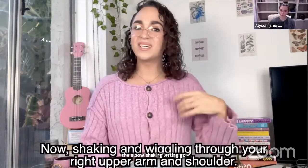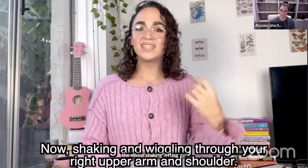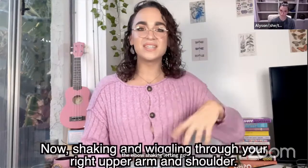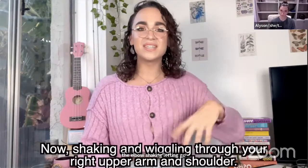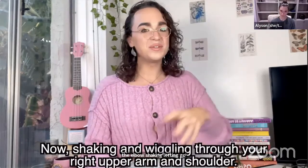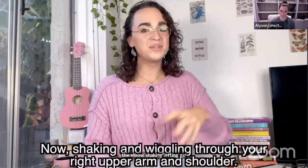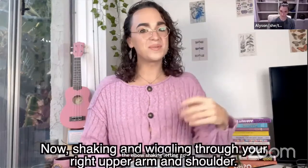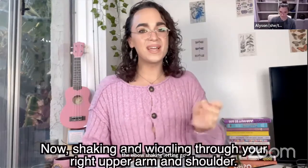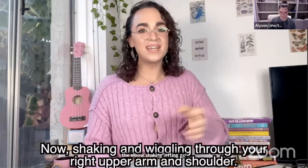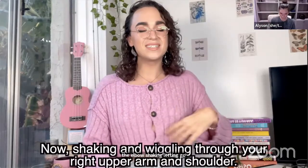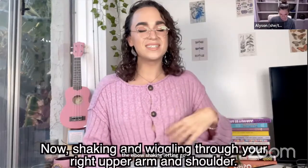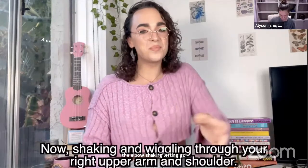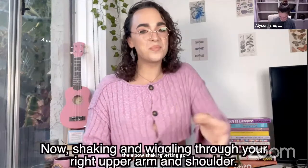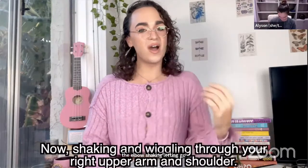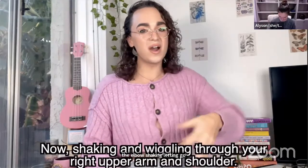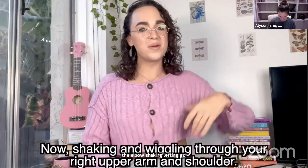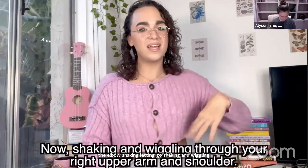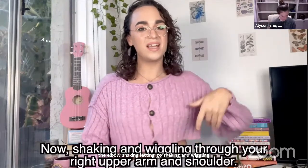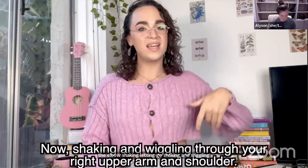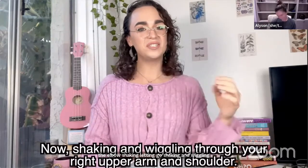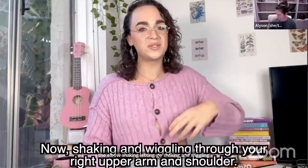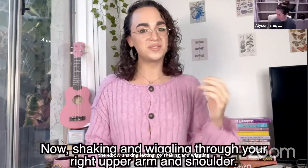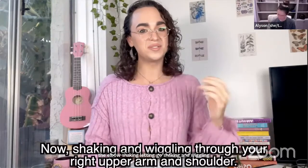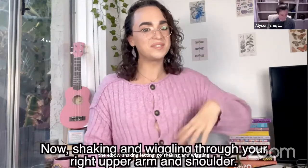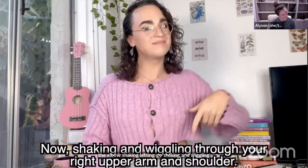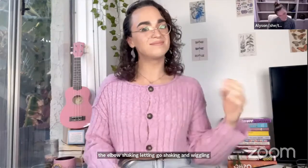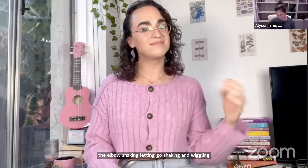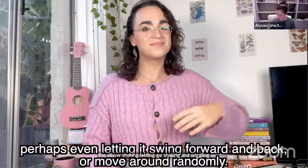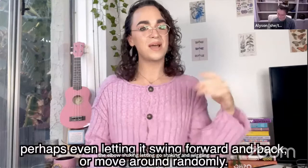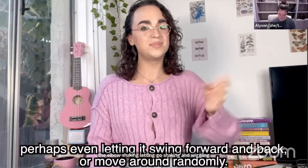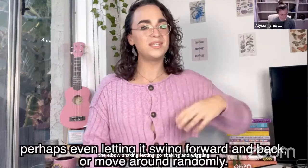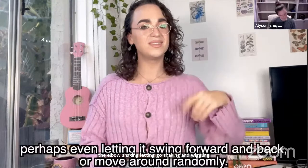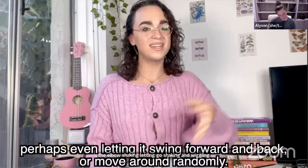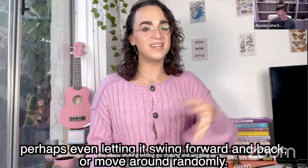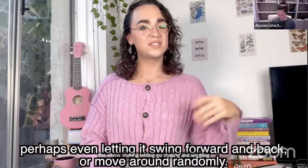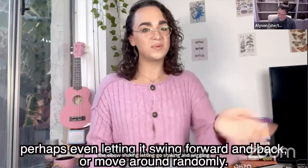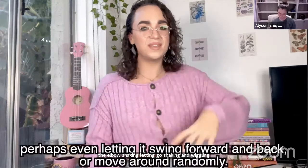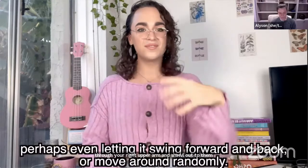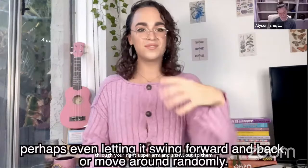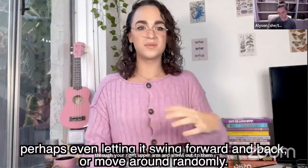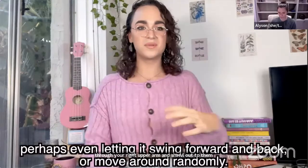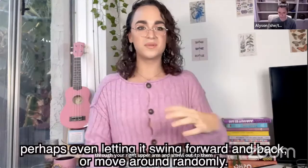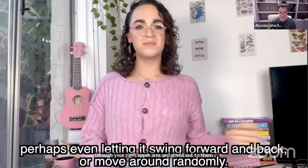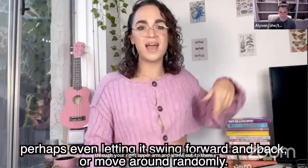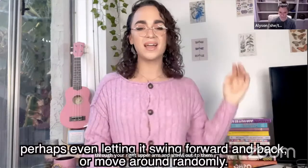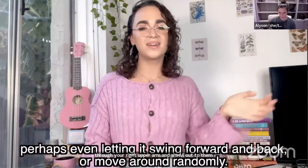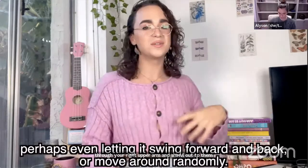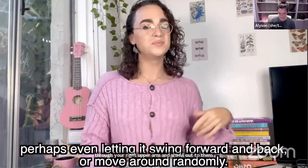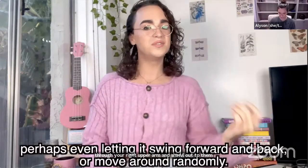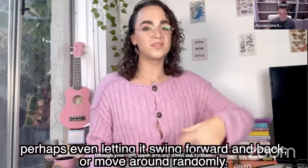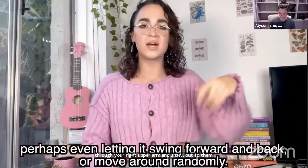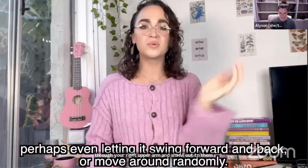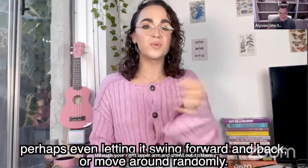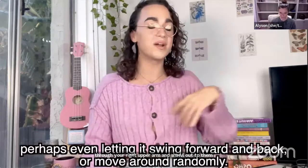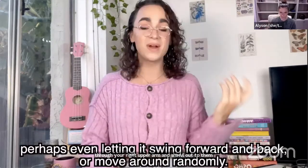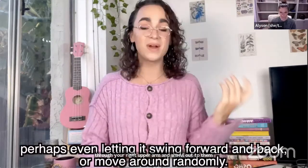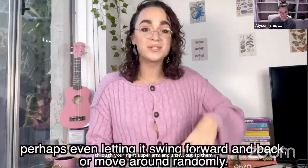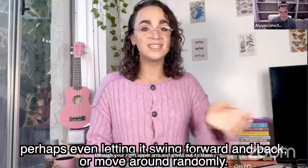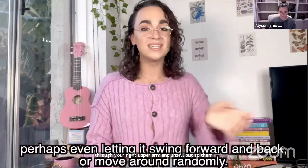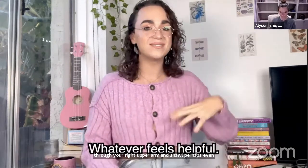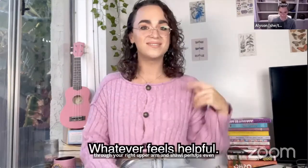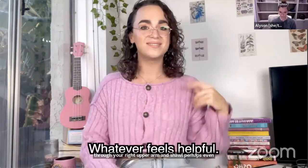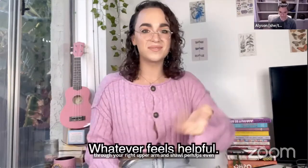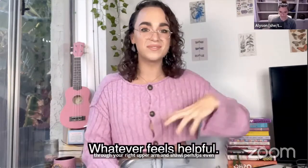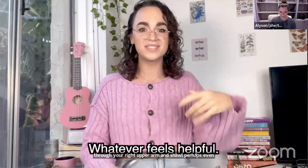and wiggling through your right upper arm and shoulder, perhaps even letting it swing forward and back or move around